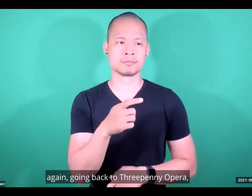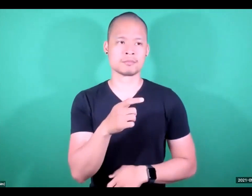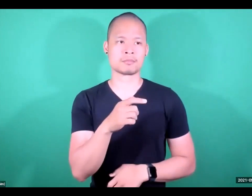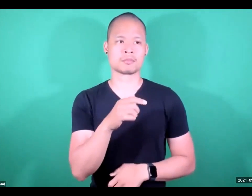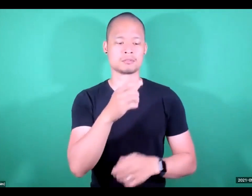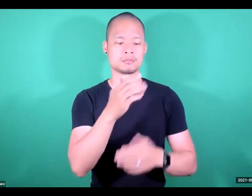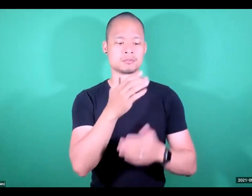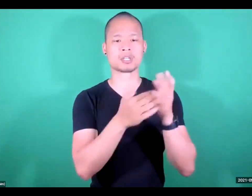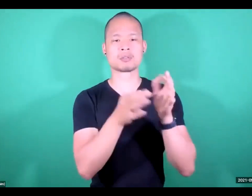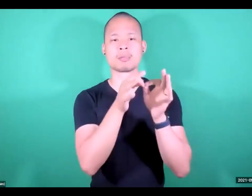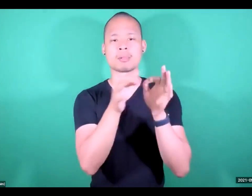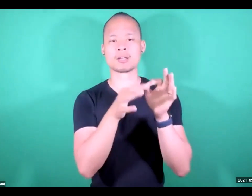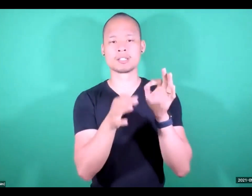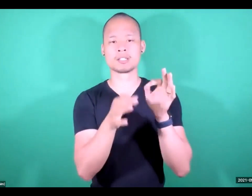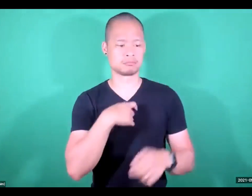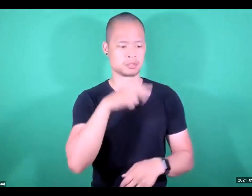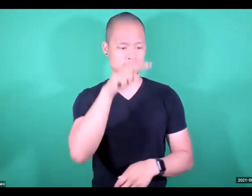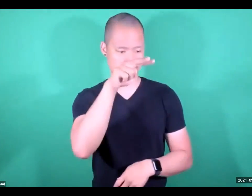Opera.